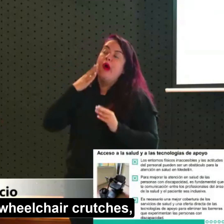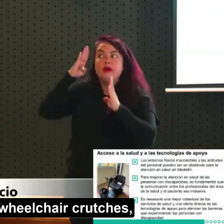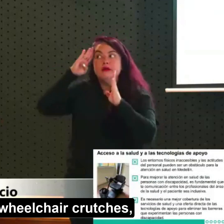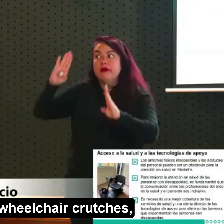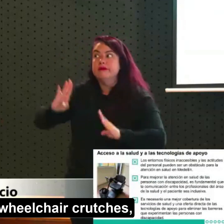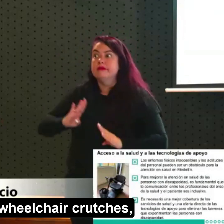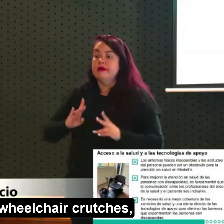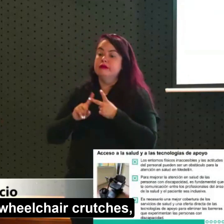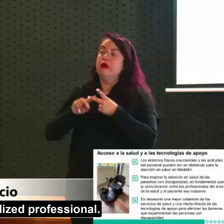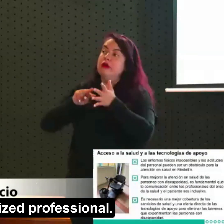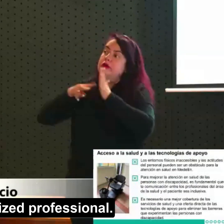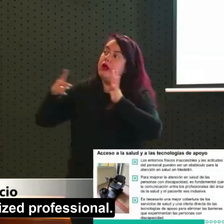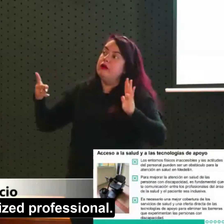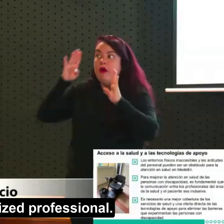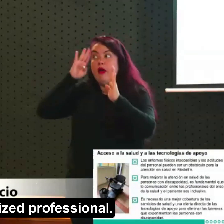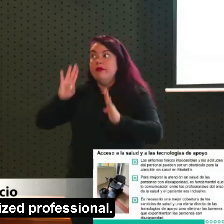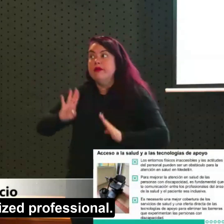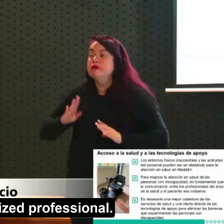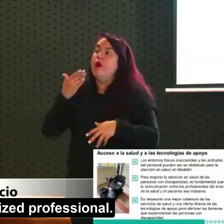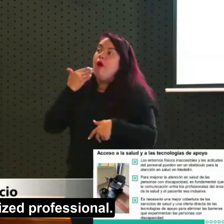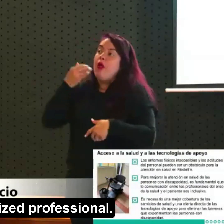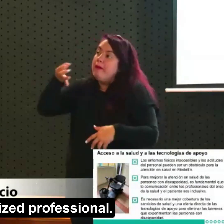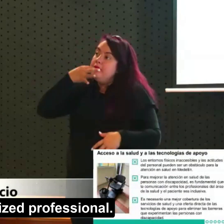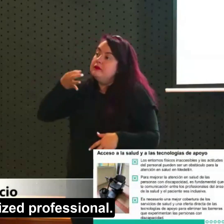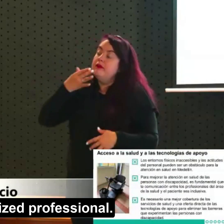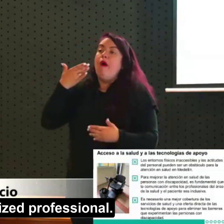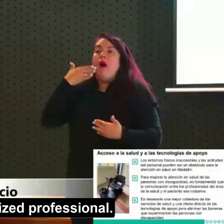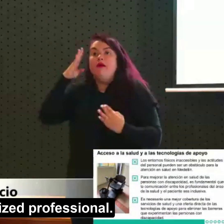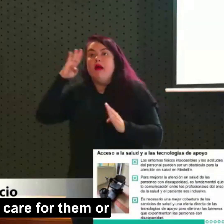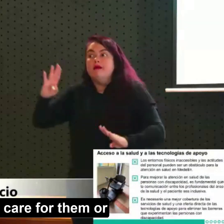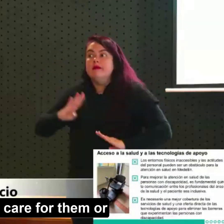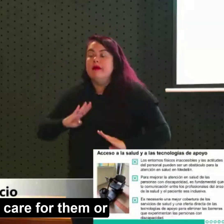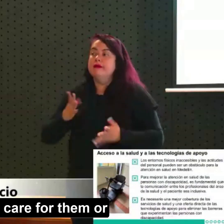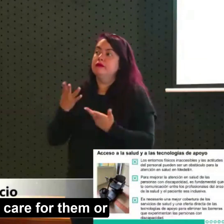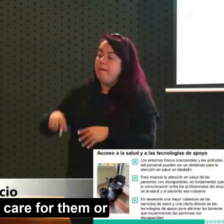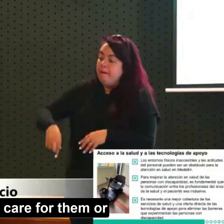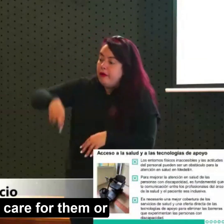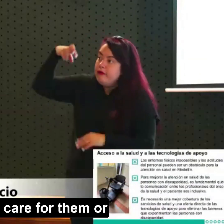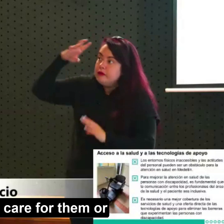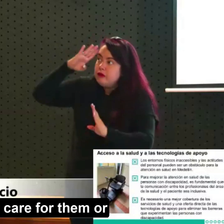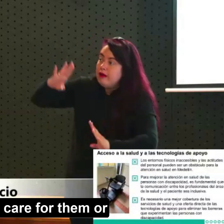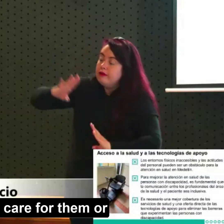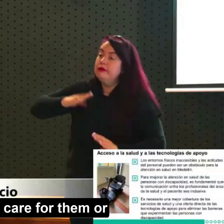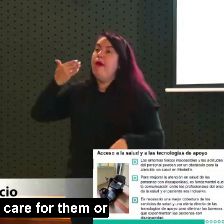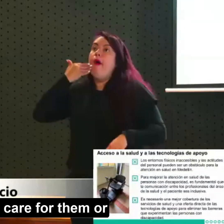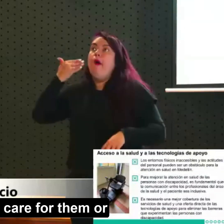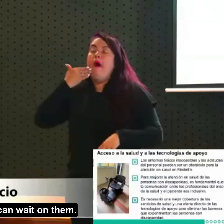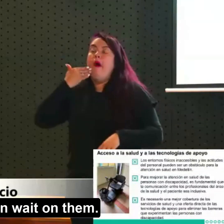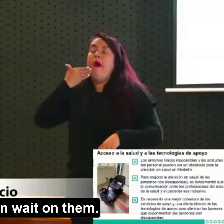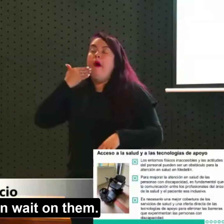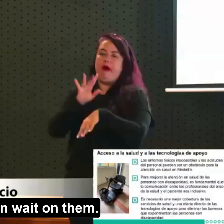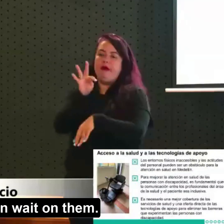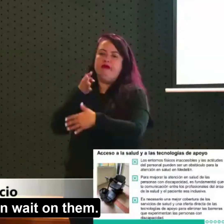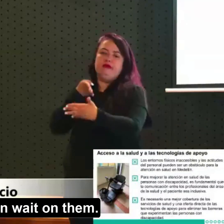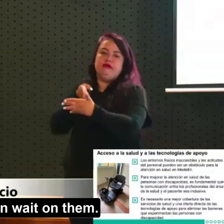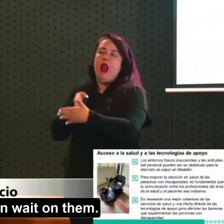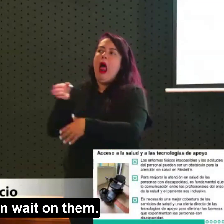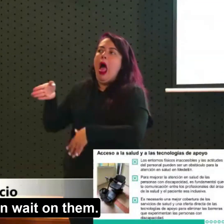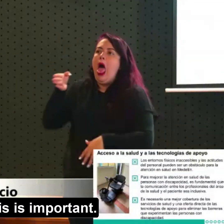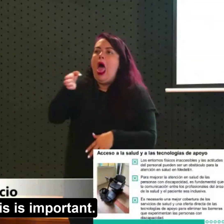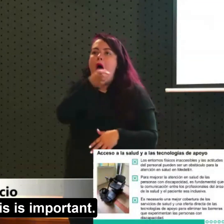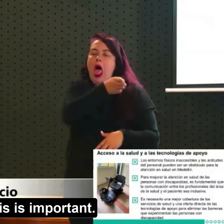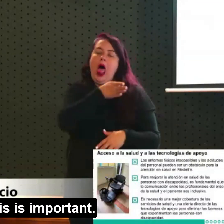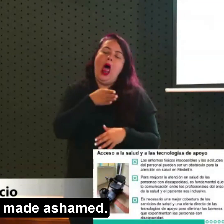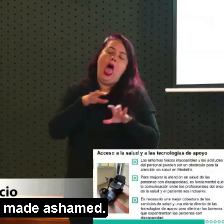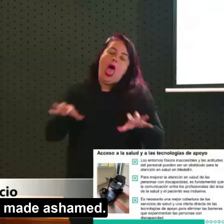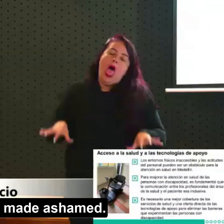technology, wheelchair, crutches, a specialized professional that can care for them or that can wait on them.